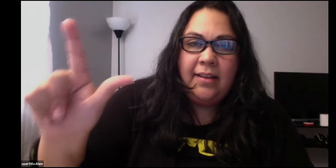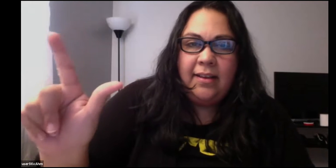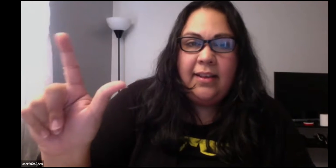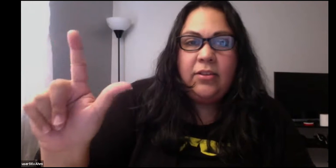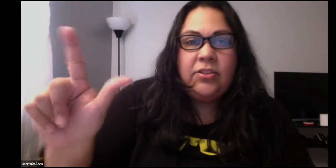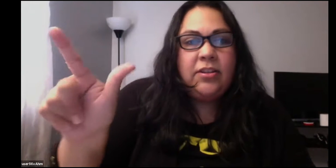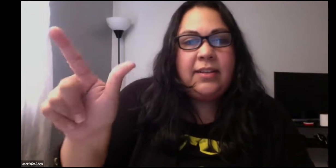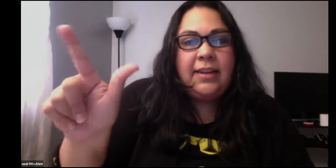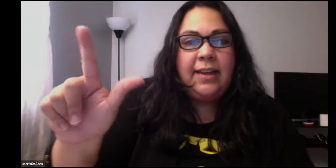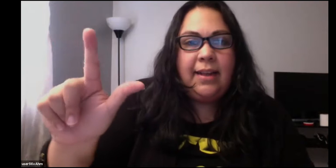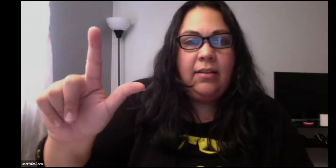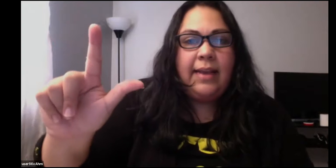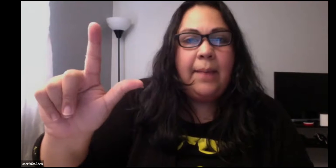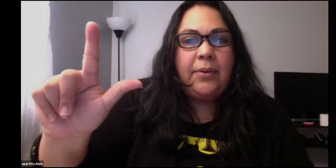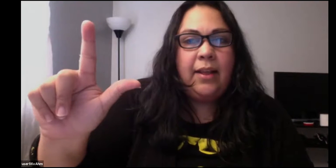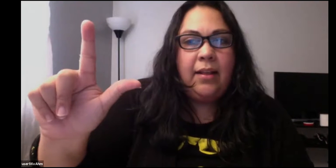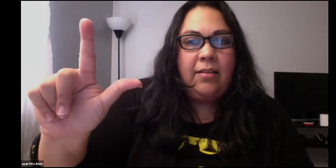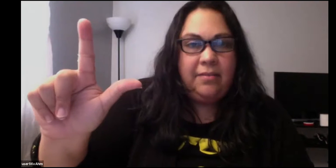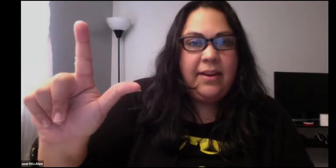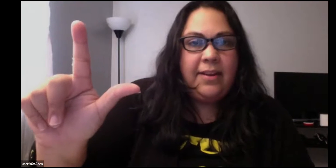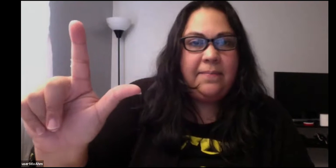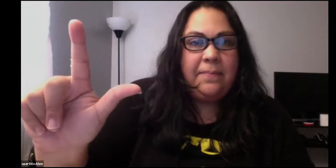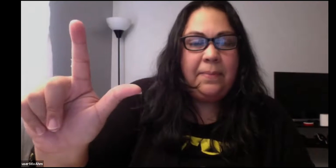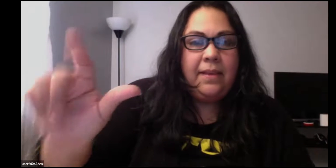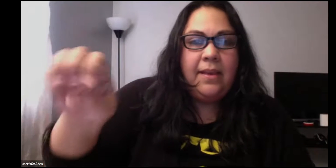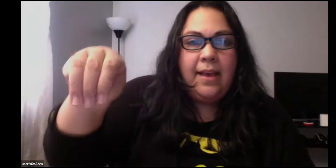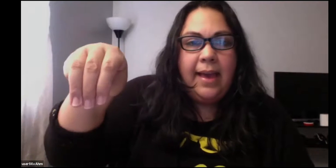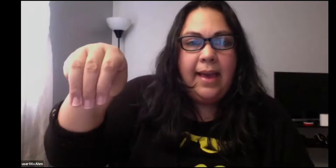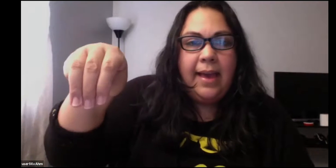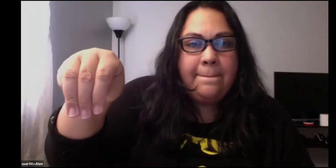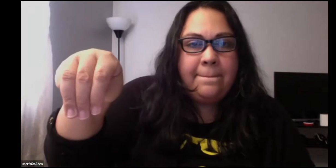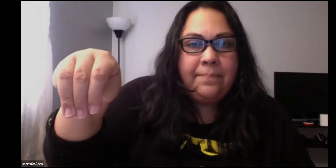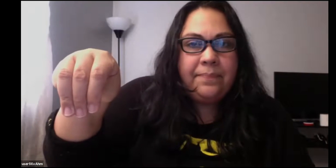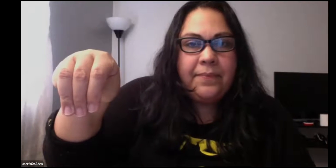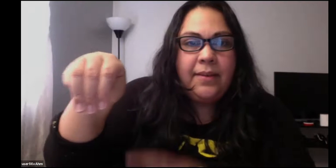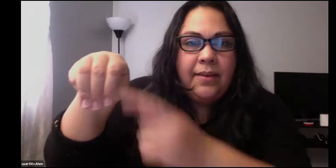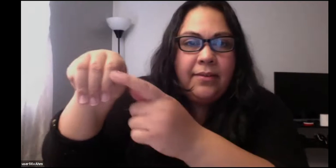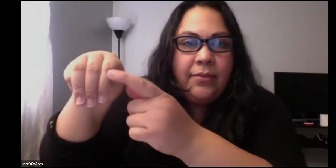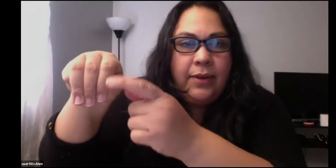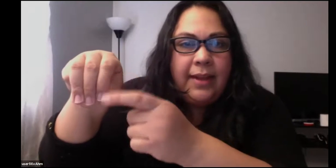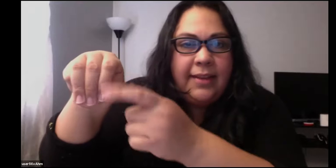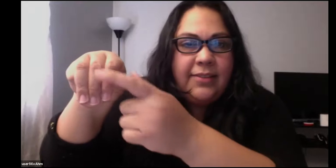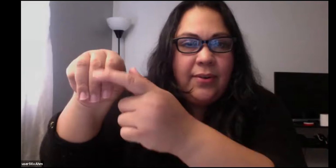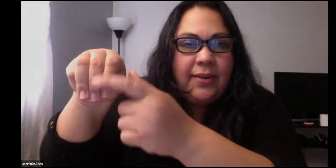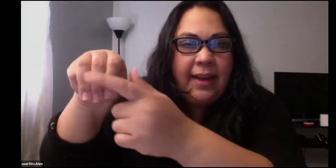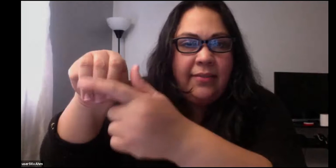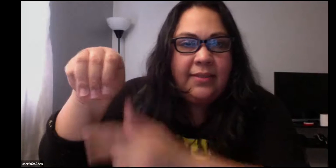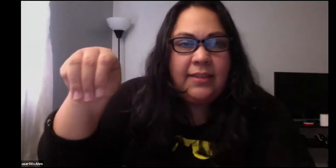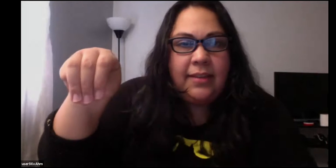It looks just like an L, a capital L, right? M. The 3 lines going down. See the